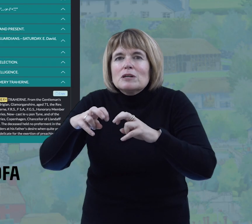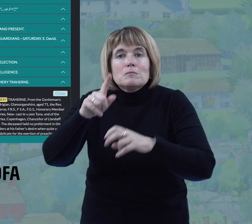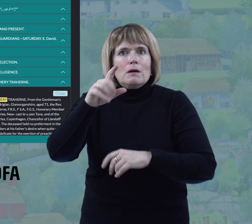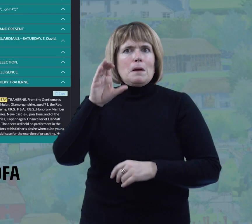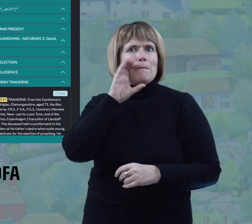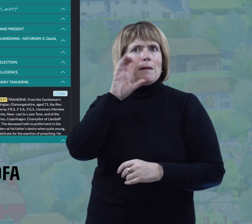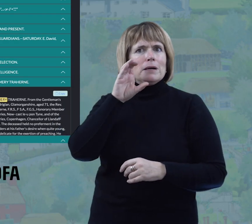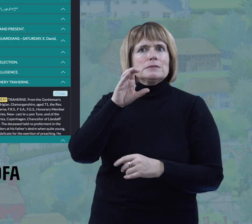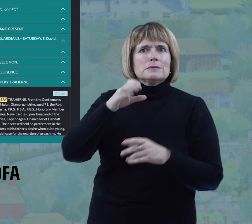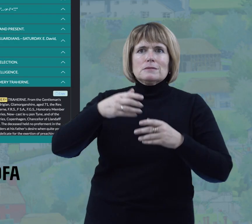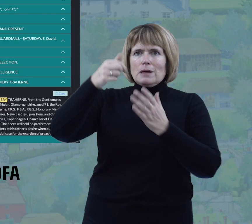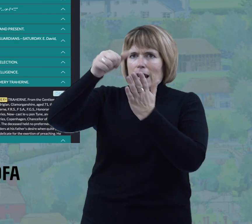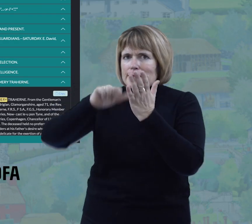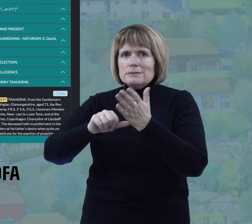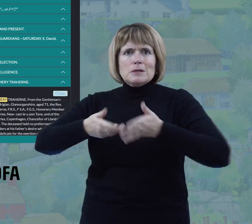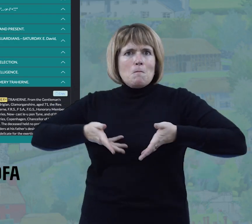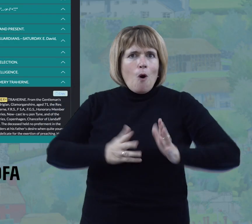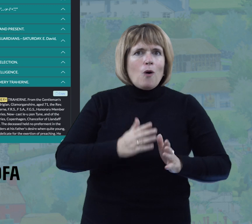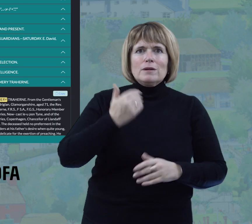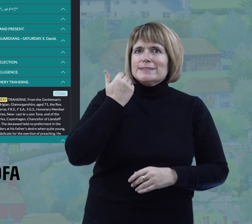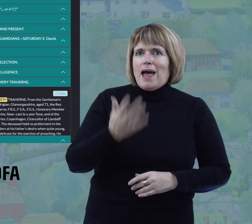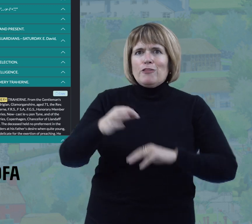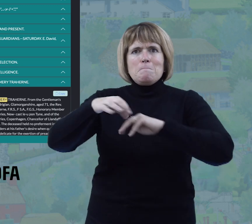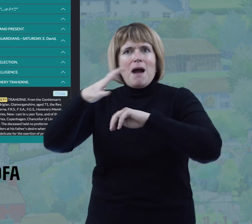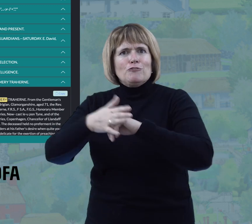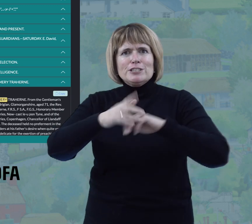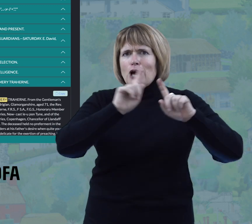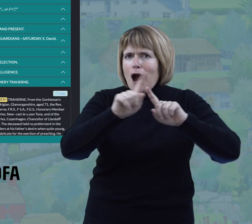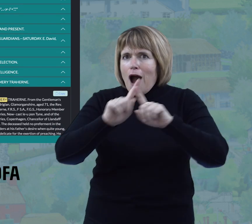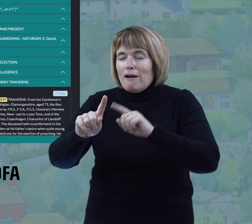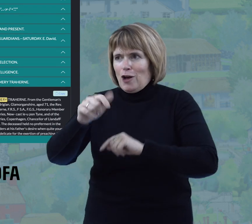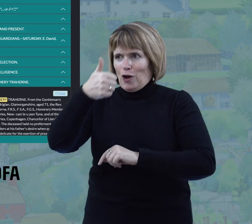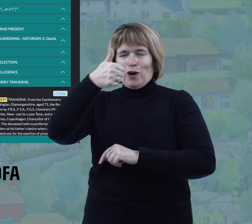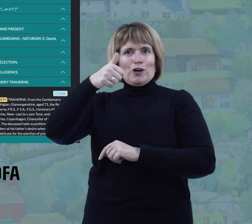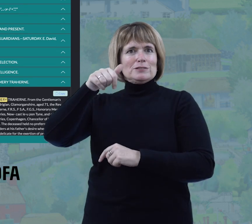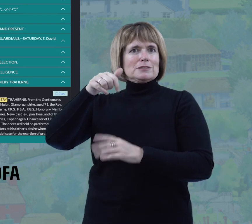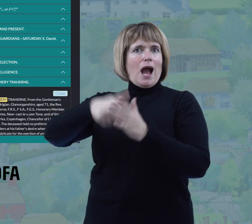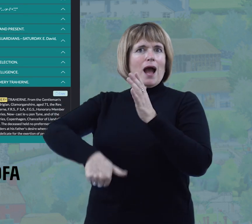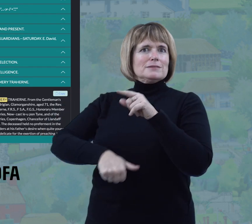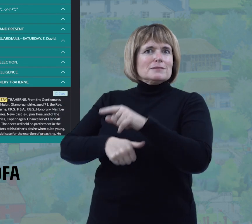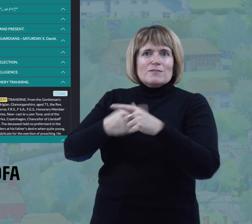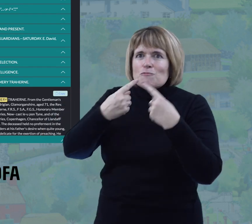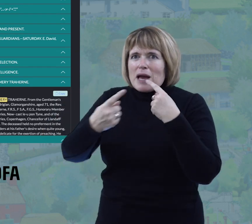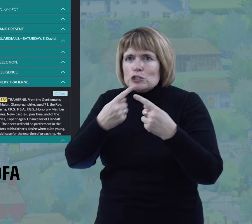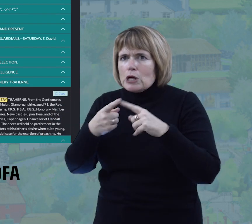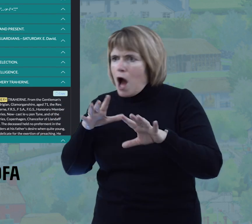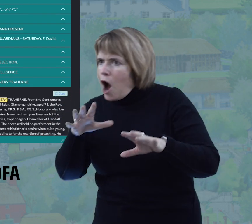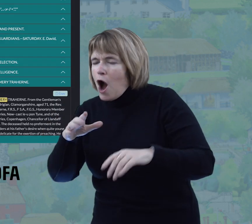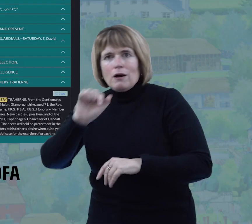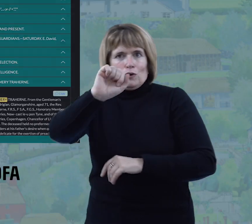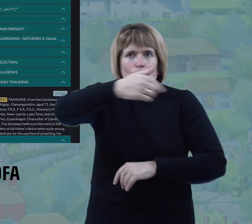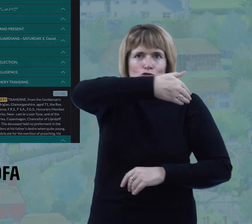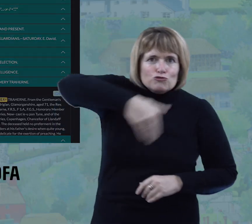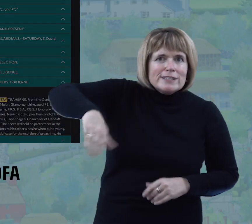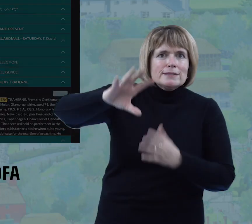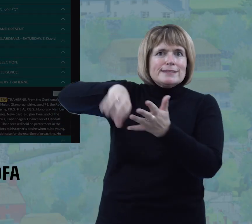as the newspapers list births, deaths, marriages and more, it is a good place to explore. Try searching the name of your